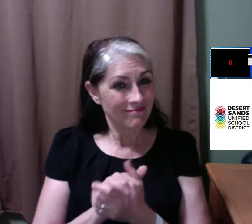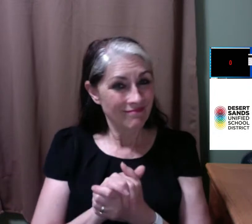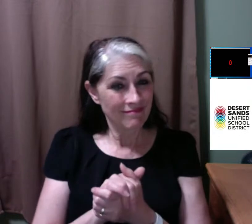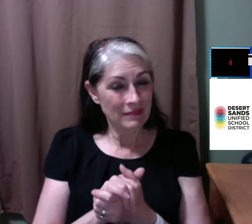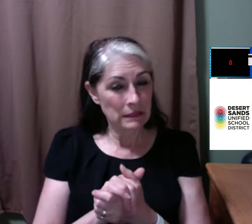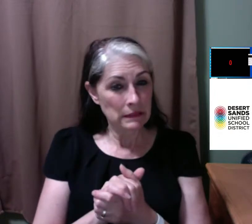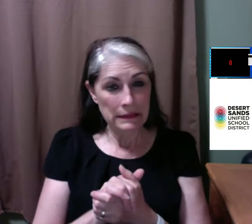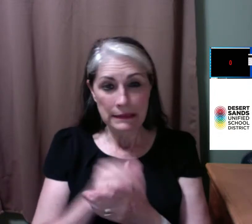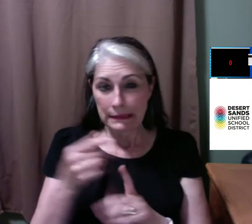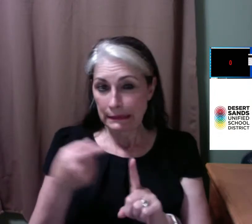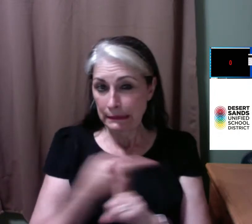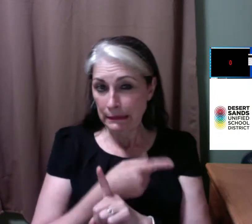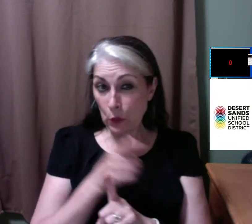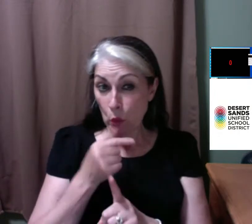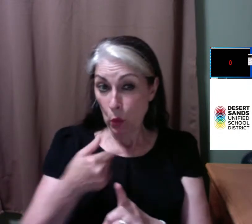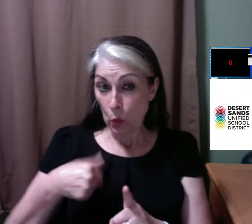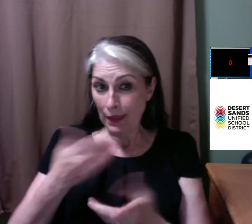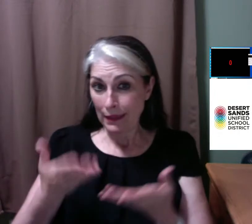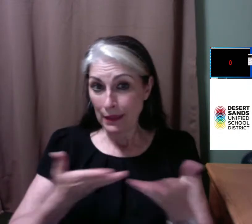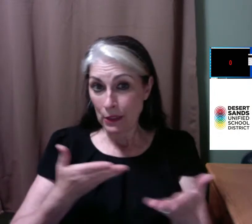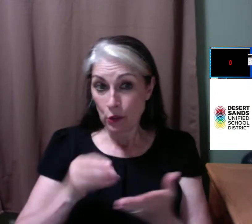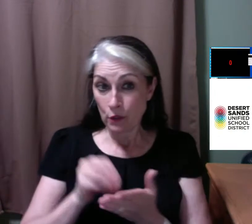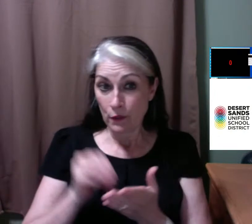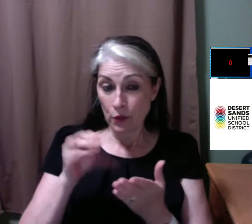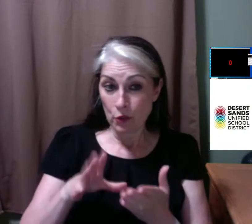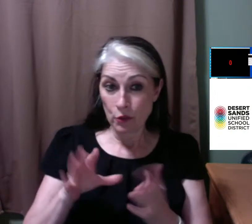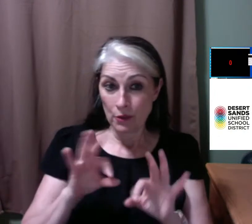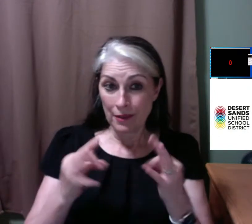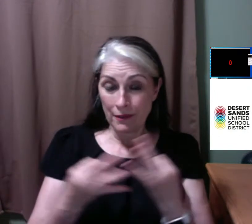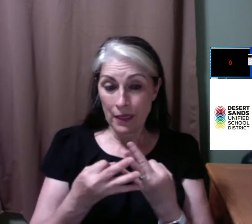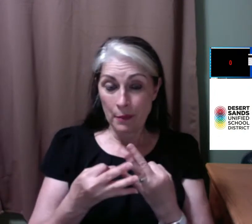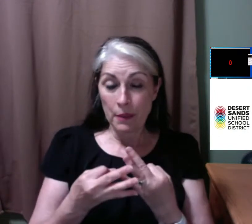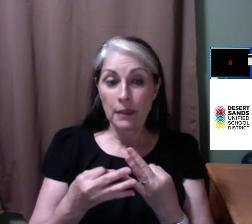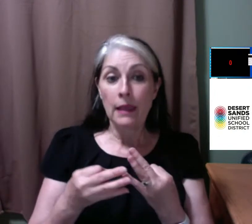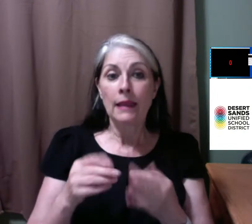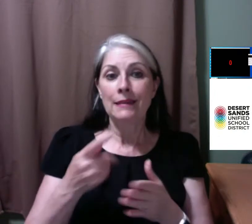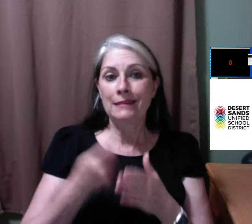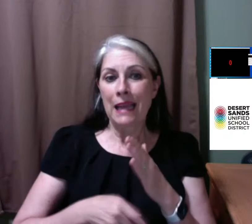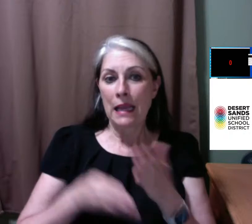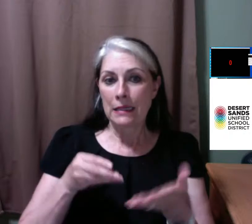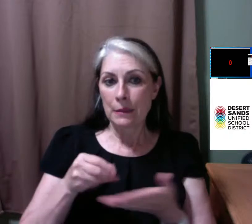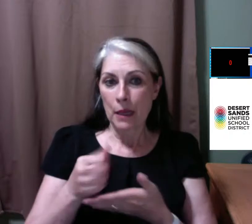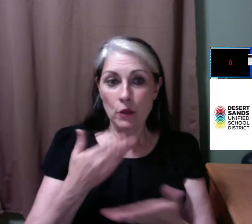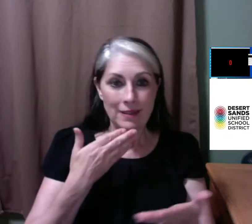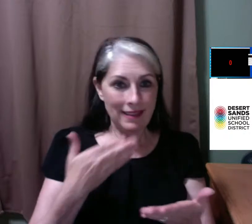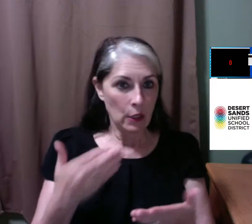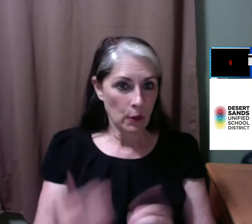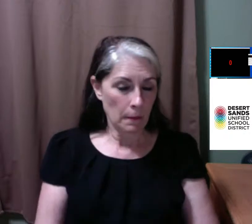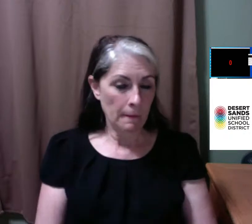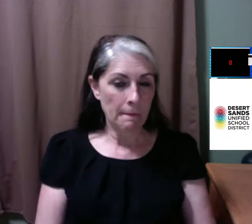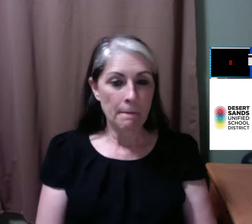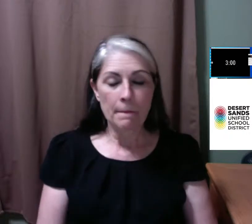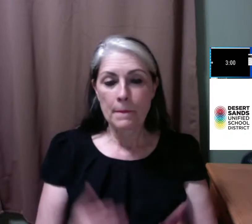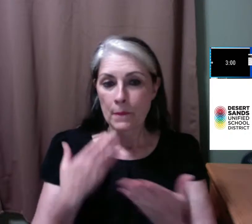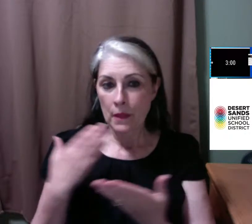sight of who we serve, our students, families, and taxpayers. Thank you. God bless. Thank